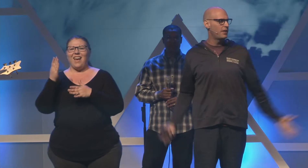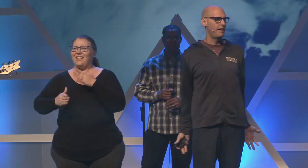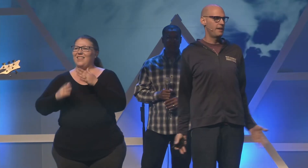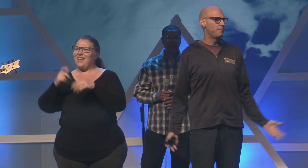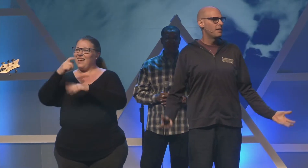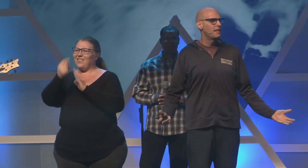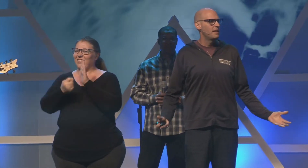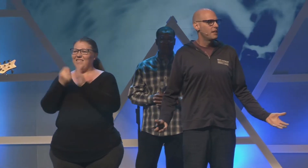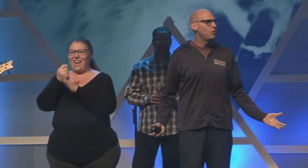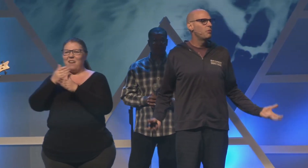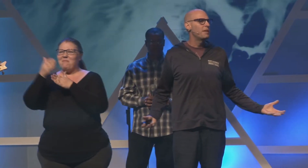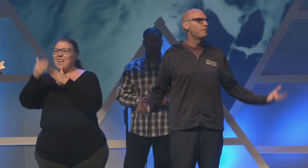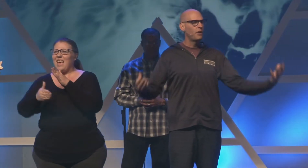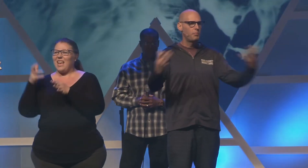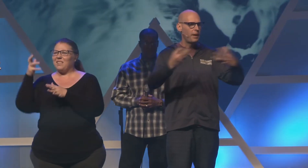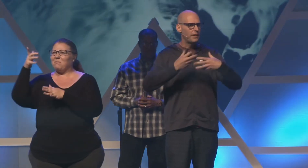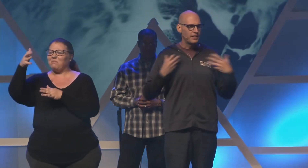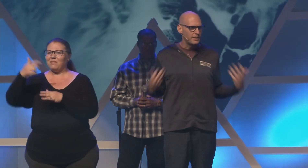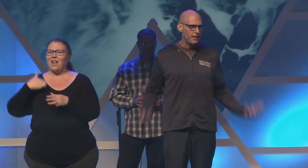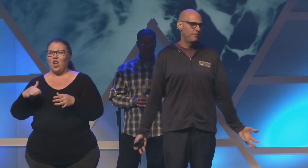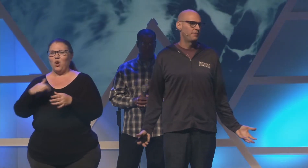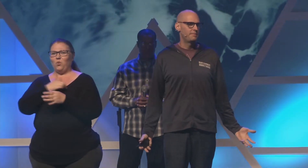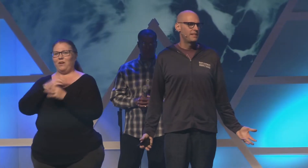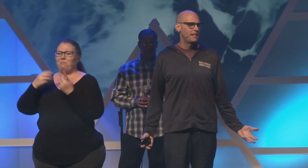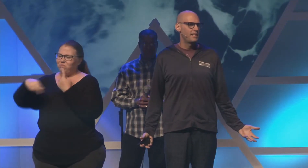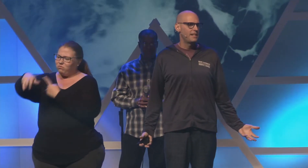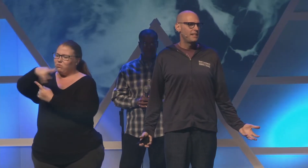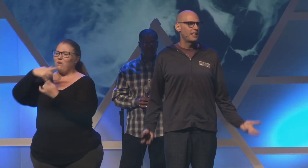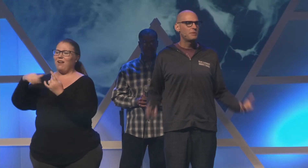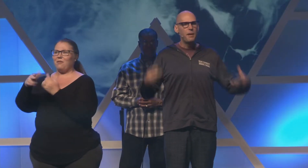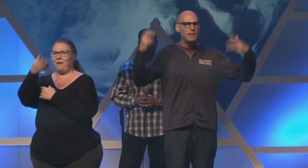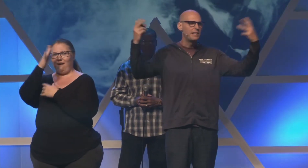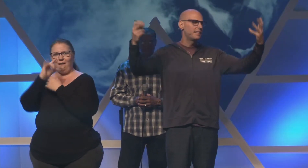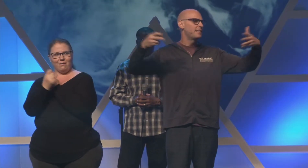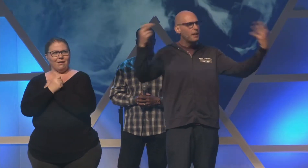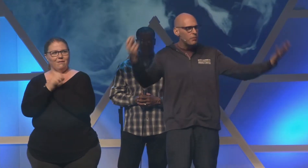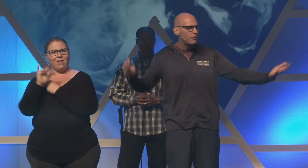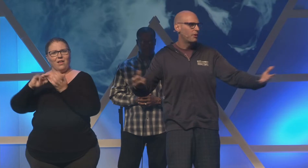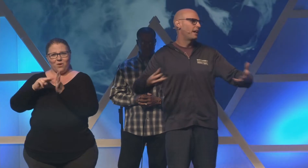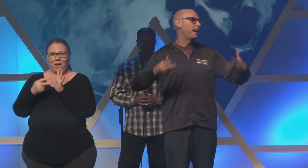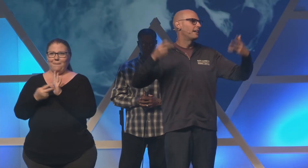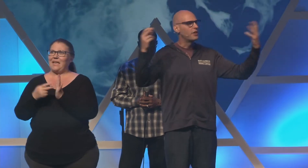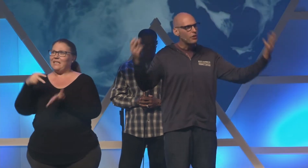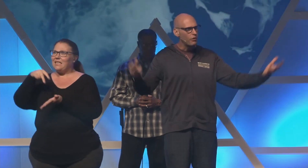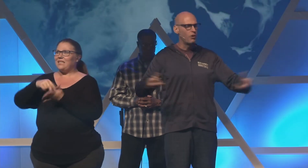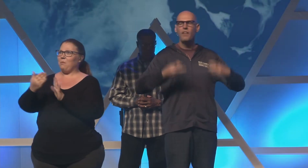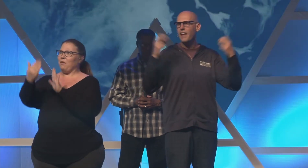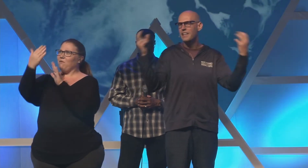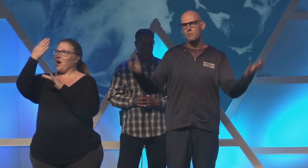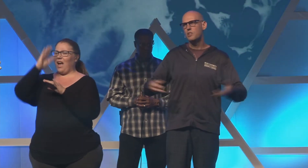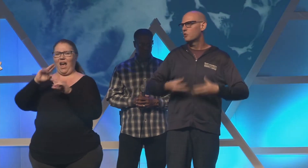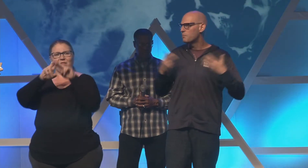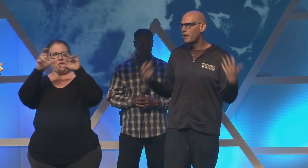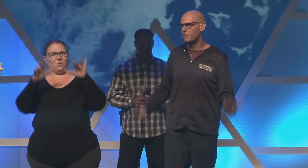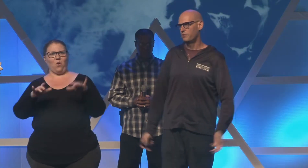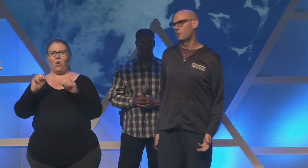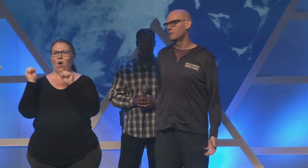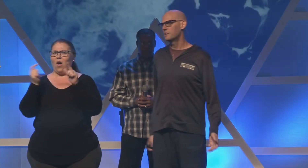of time, we will be enveloped by God's love. That's what that means, to stand before God and the throne, all that image,